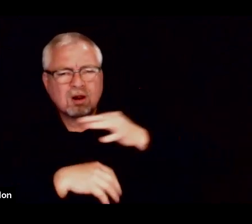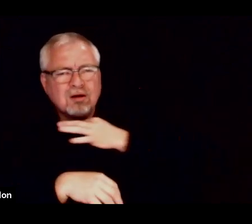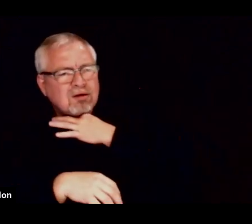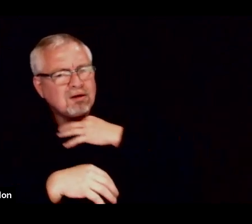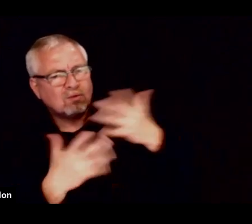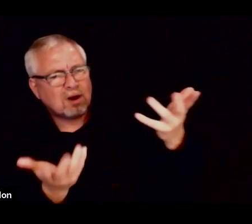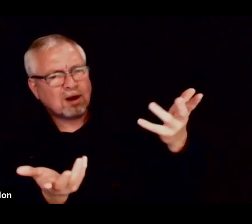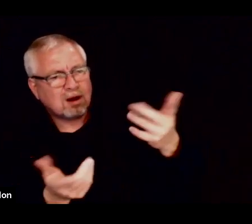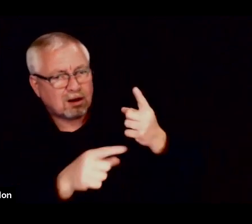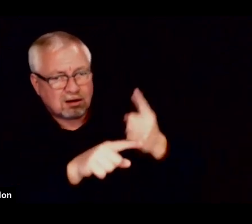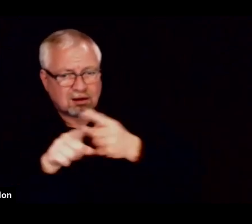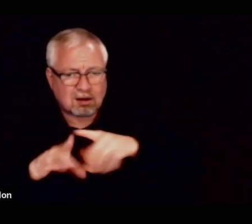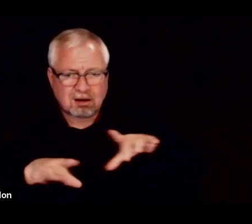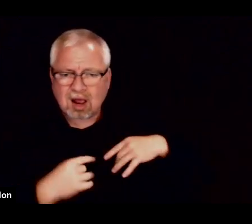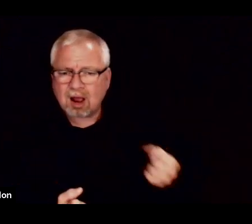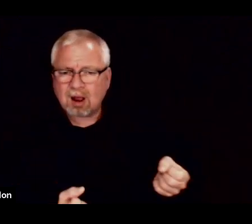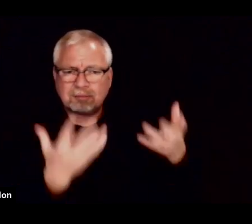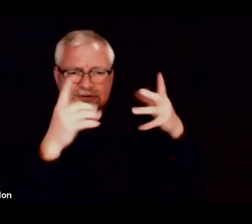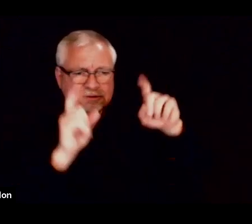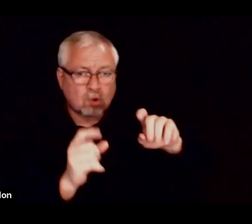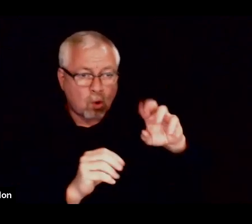event.